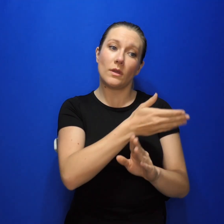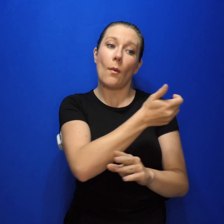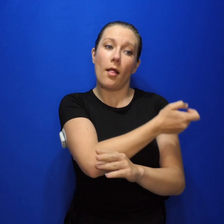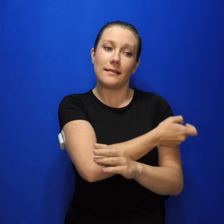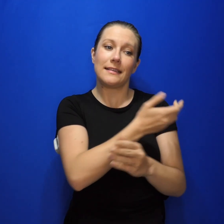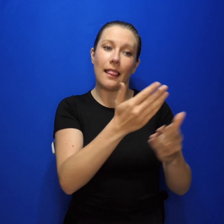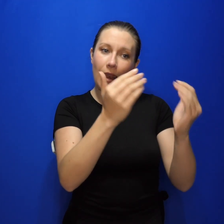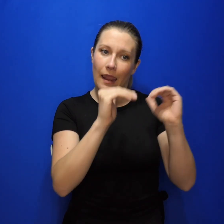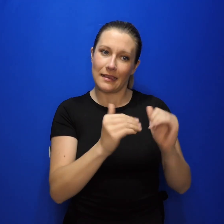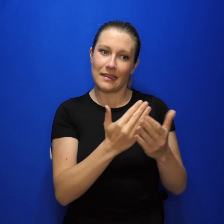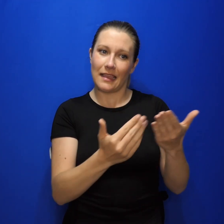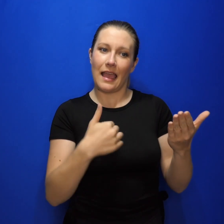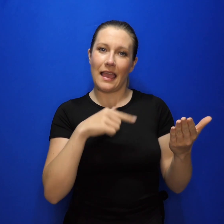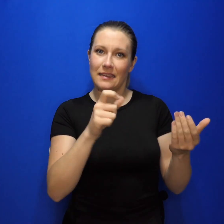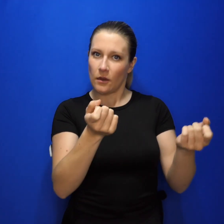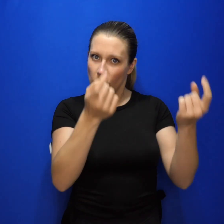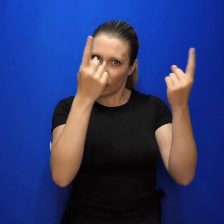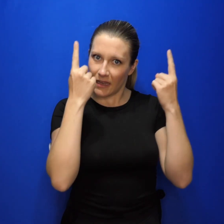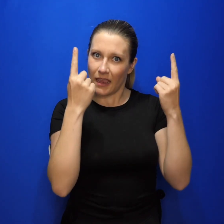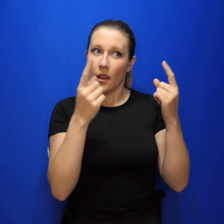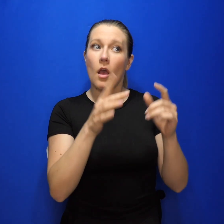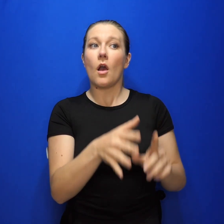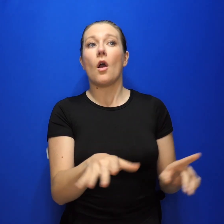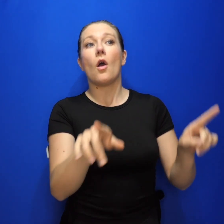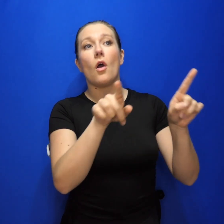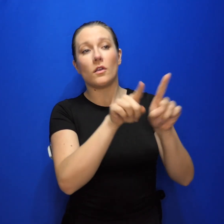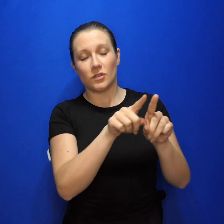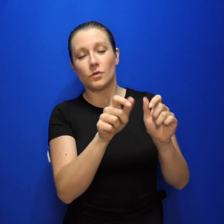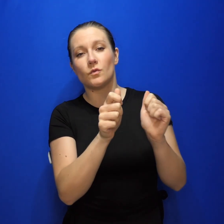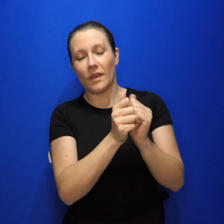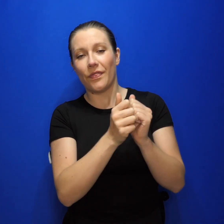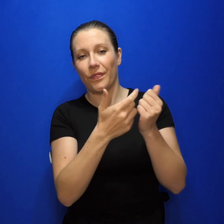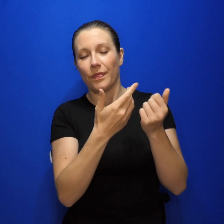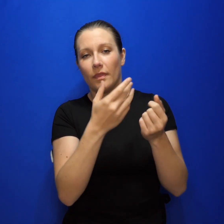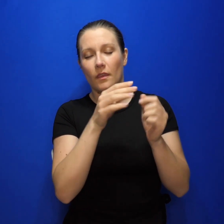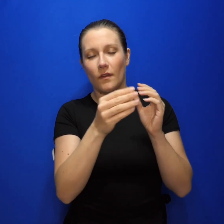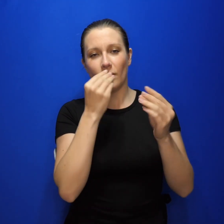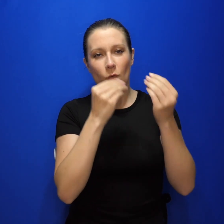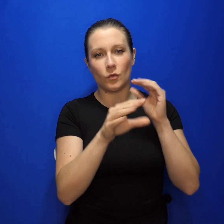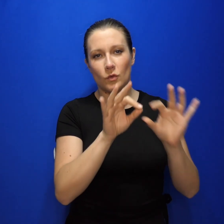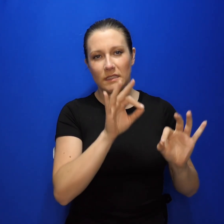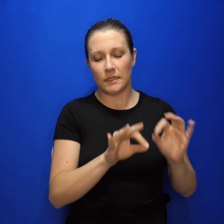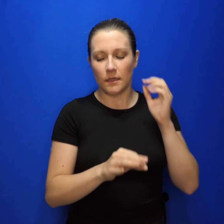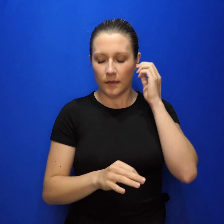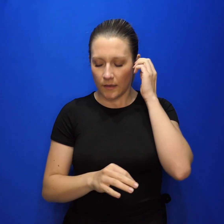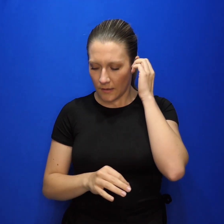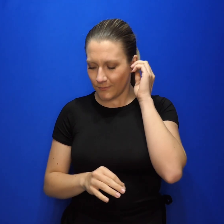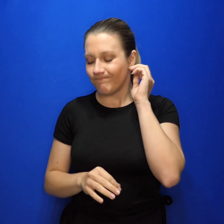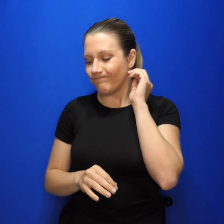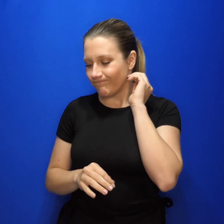to really bring into the picture along with what I choose to eat. Right. So, yeah, I mean, there's a level